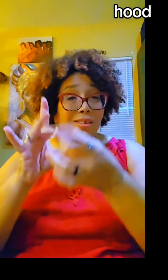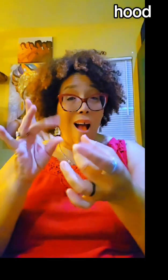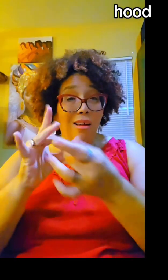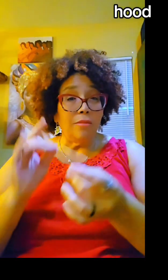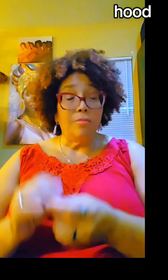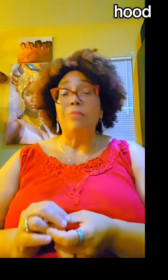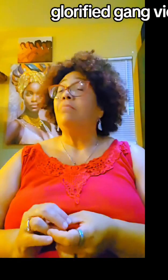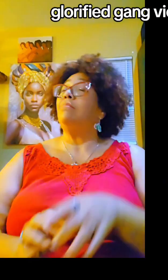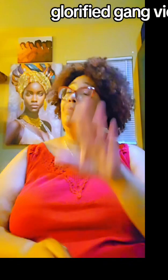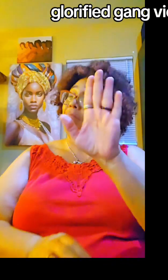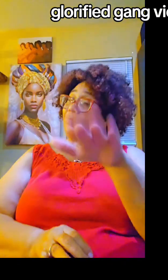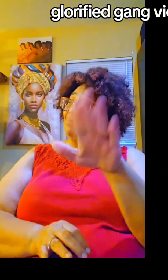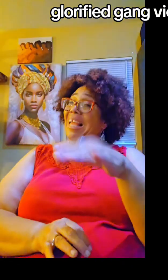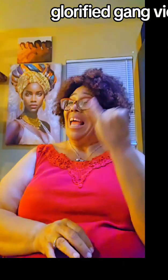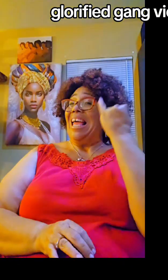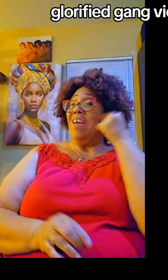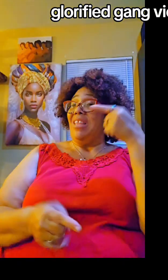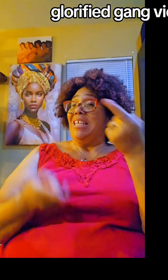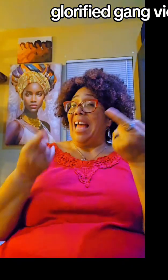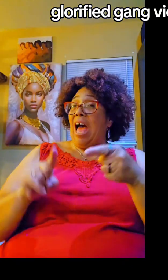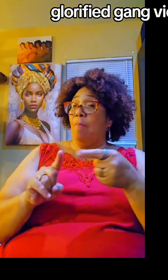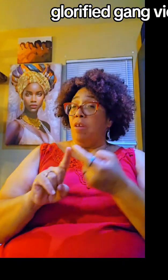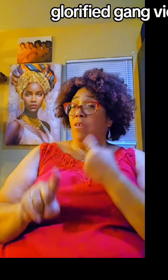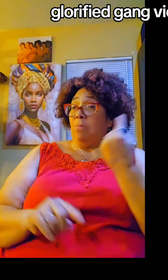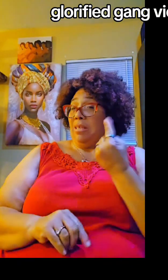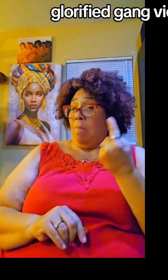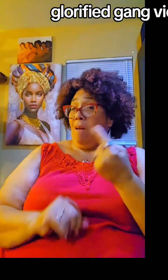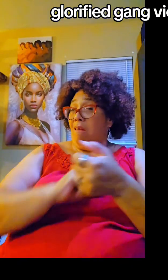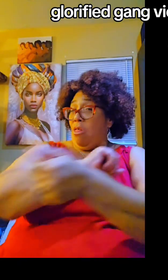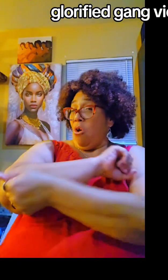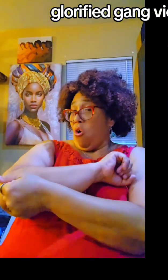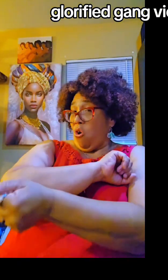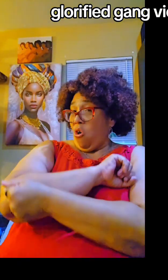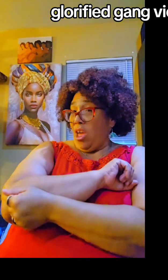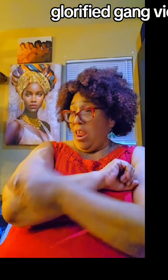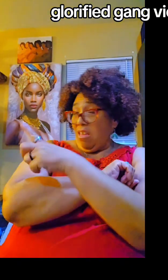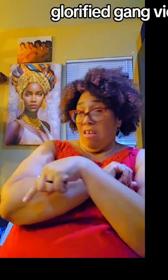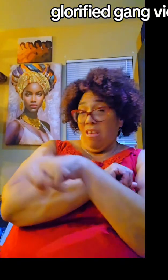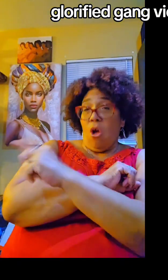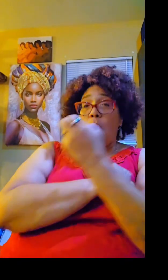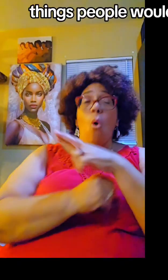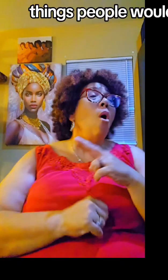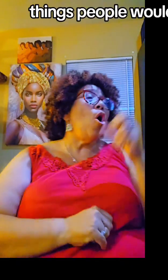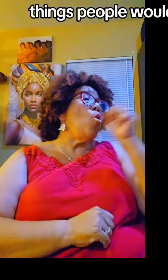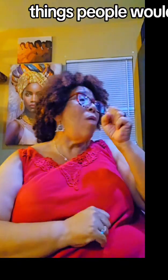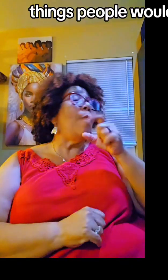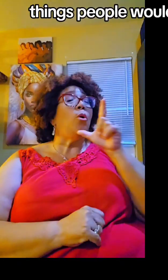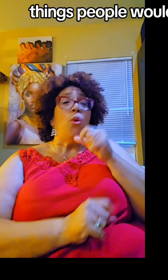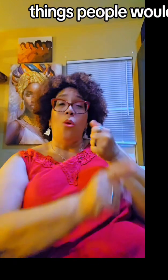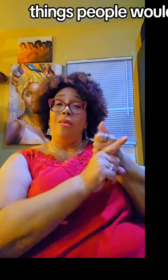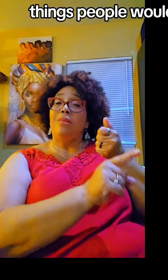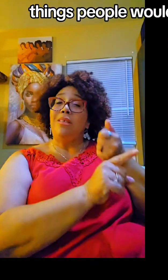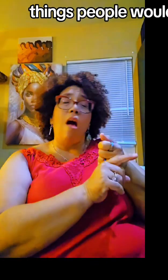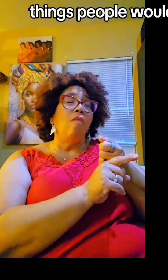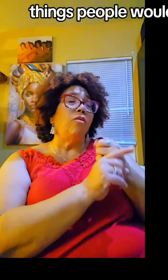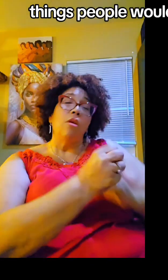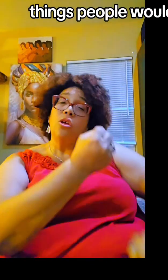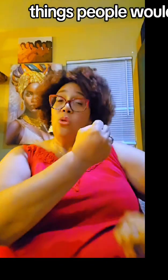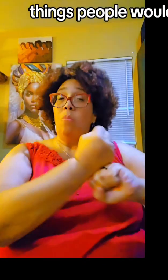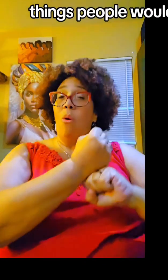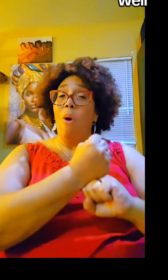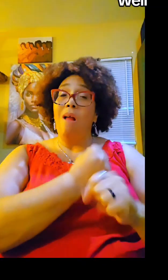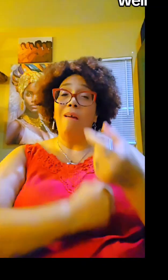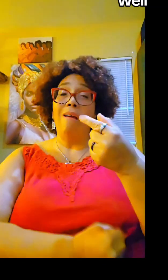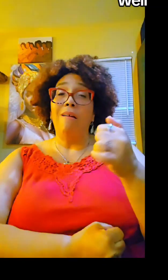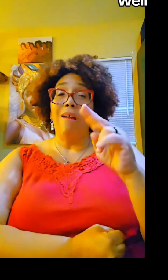somebody in the hood, quote unquote, or a rapper who glorified gang violence, who got unalived, one of the main things people would say